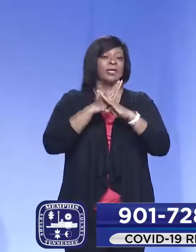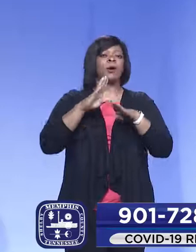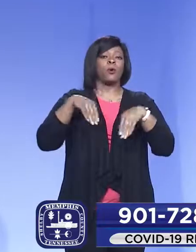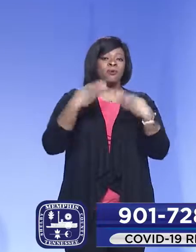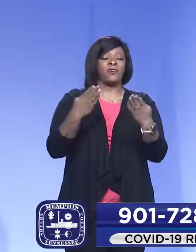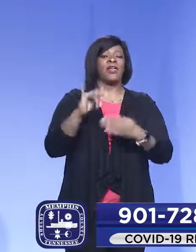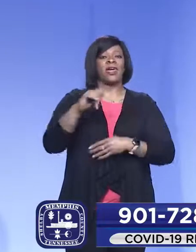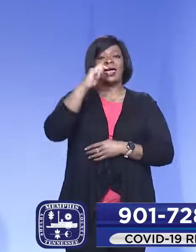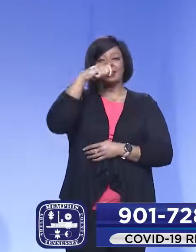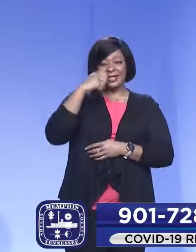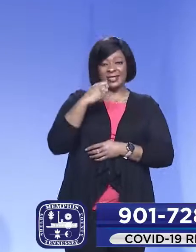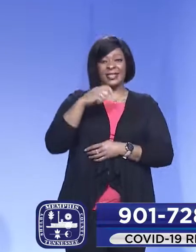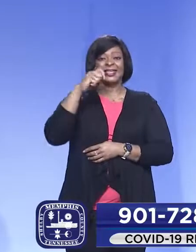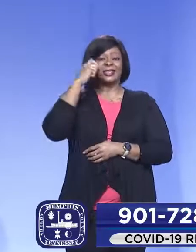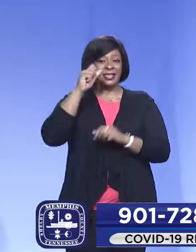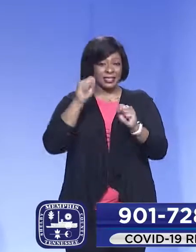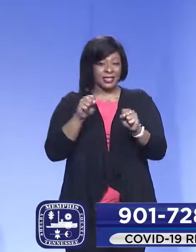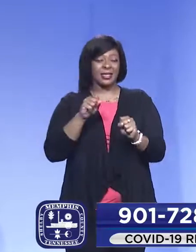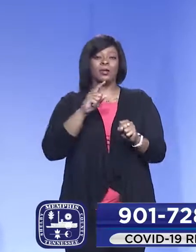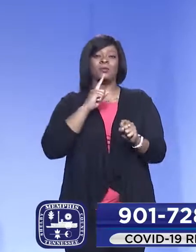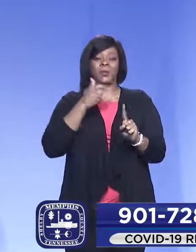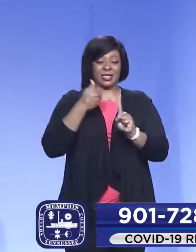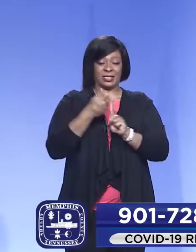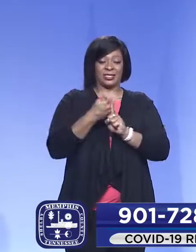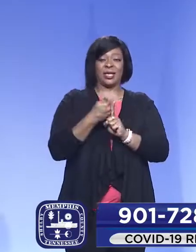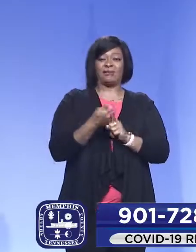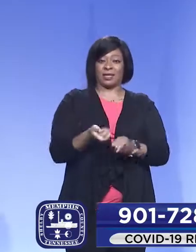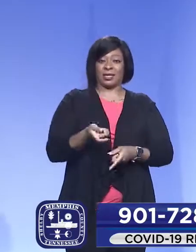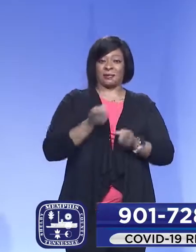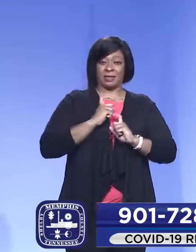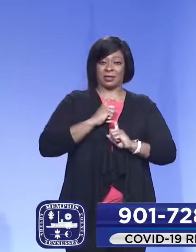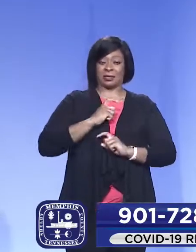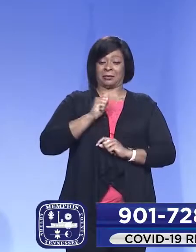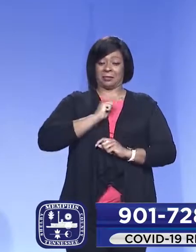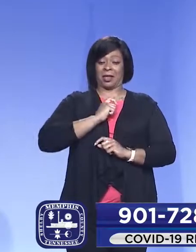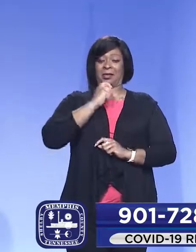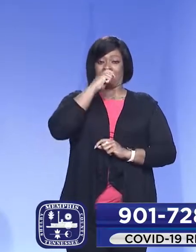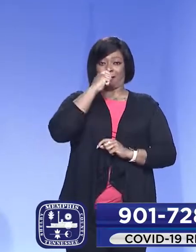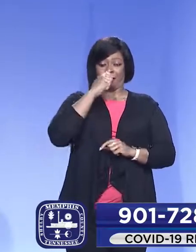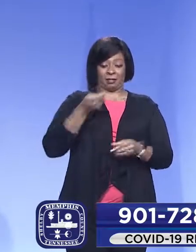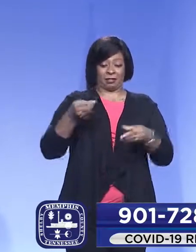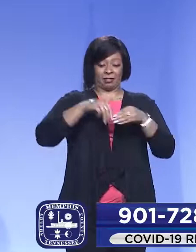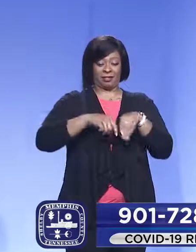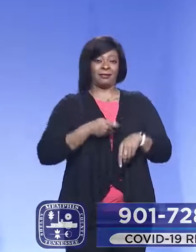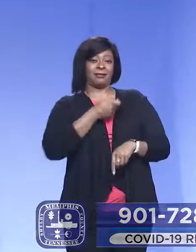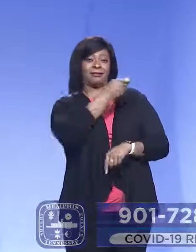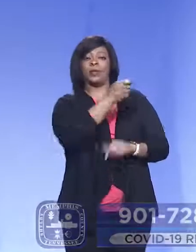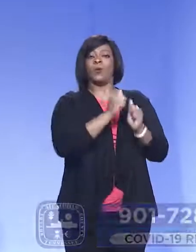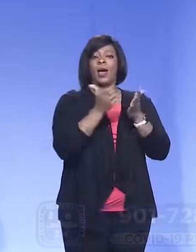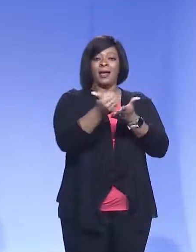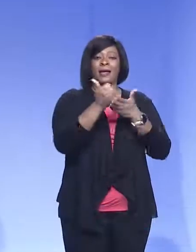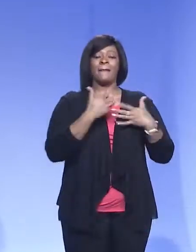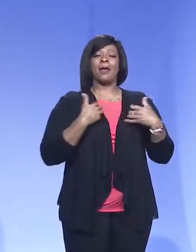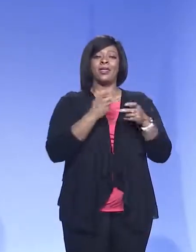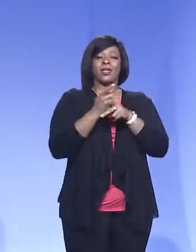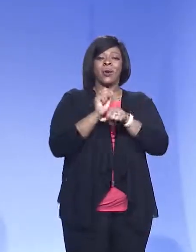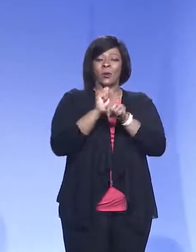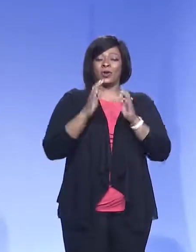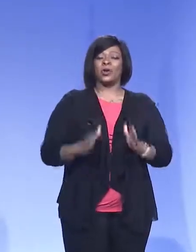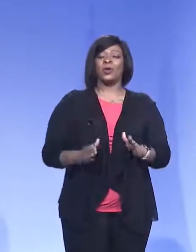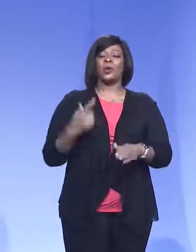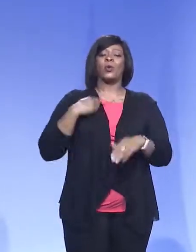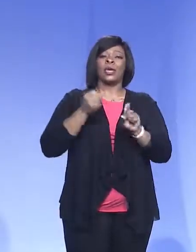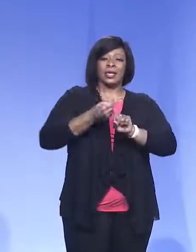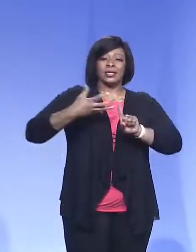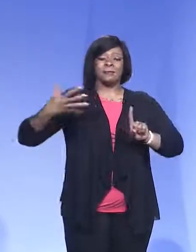testing. Tests could even be self-administered without the aid of healthcare personnel at all. We even have the capability to